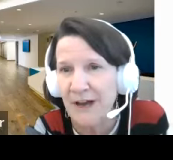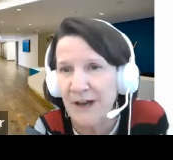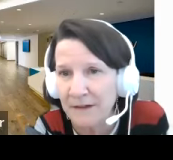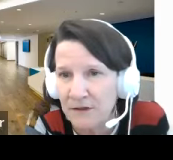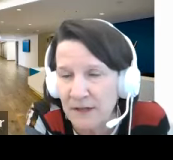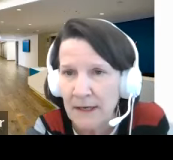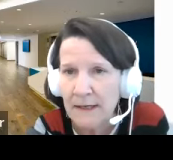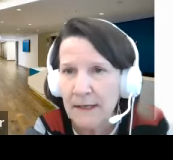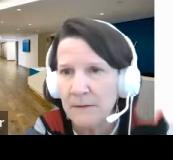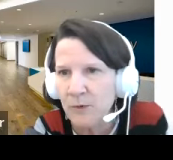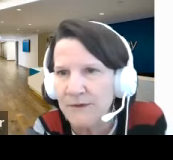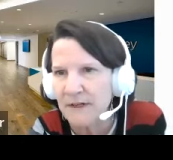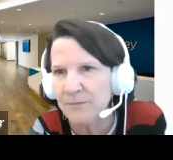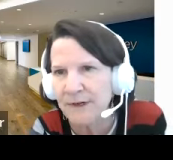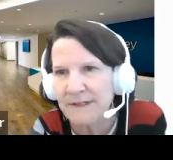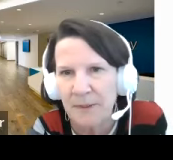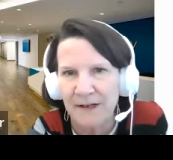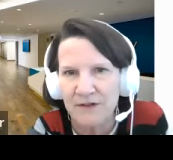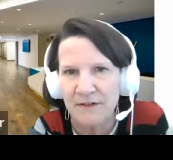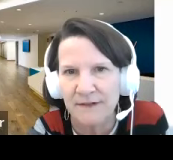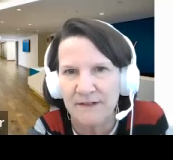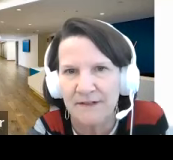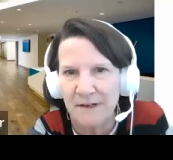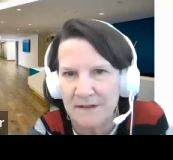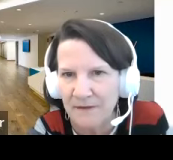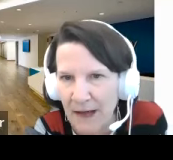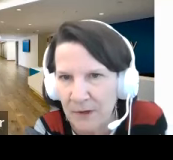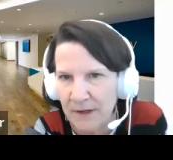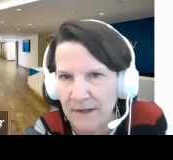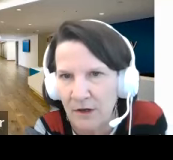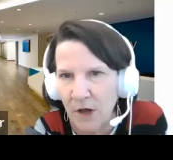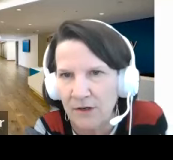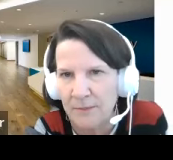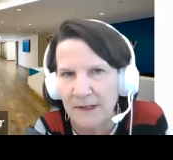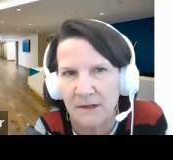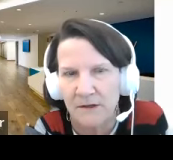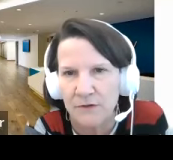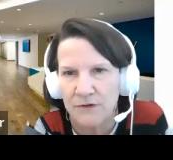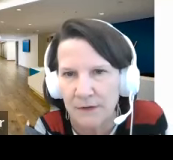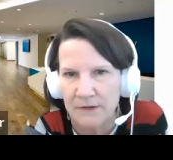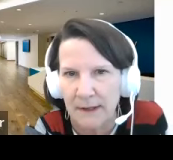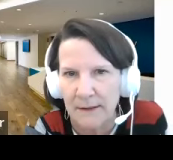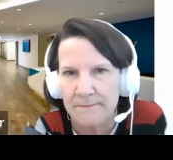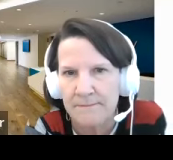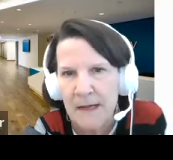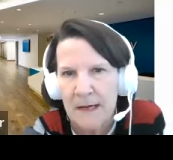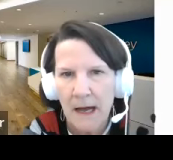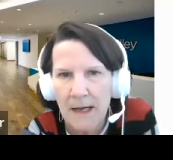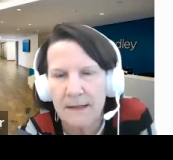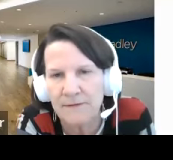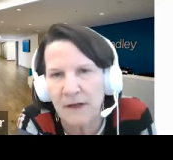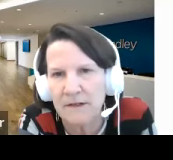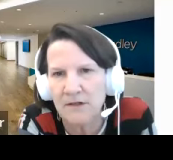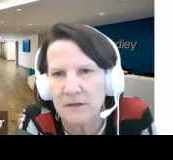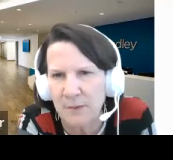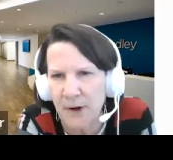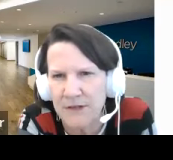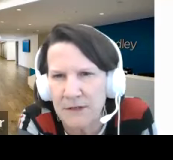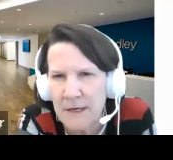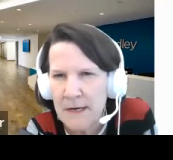most challenged him was the printed pages of his extensive library no longer being useful to him. He fell